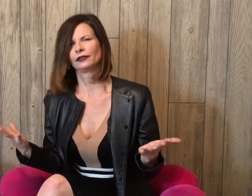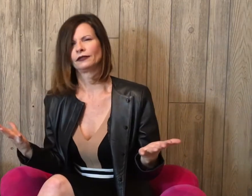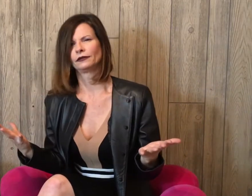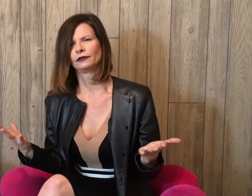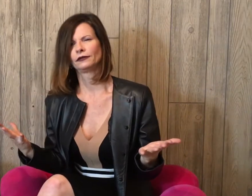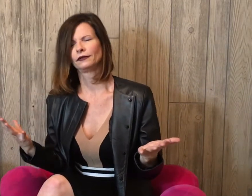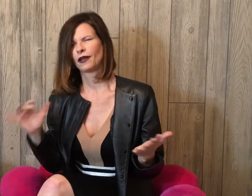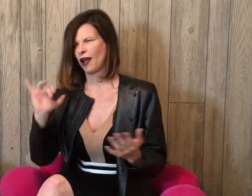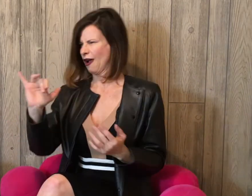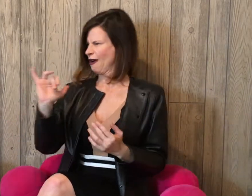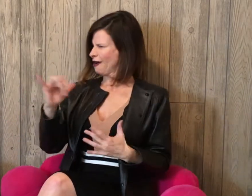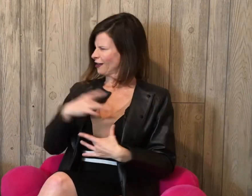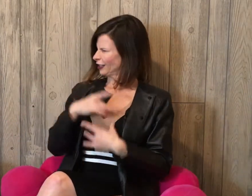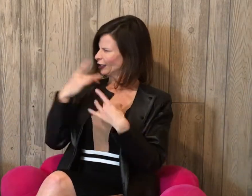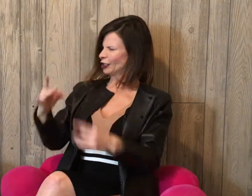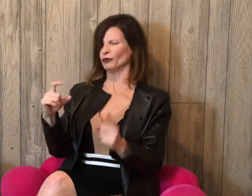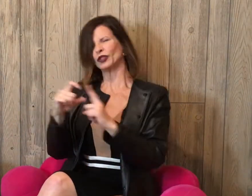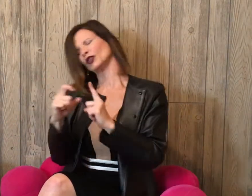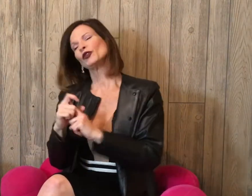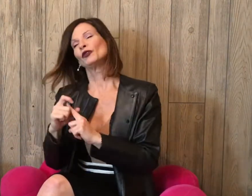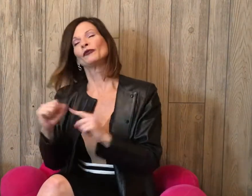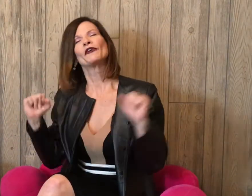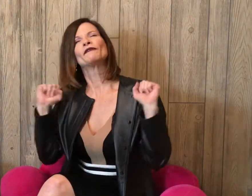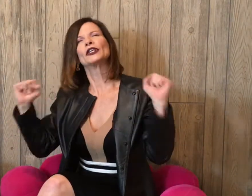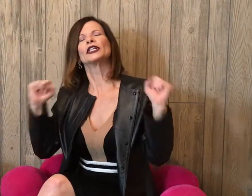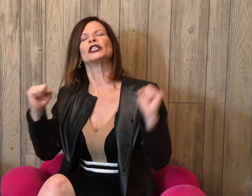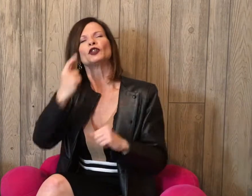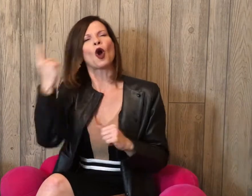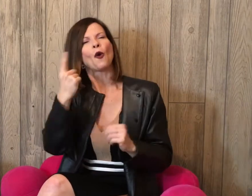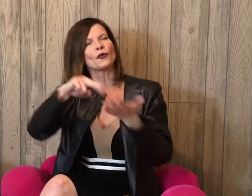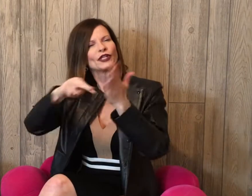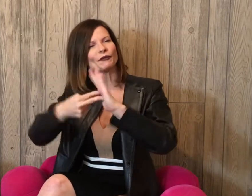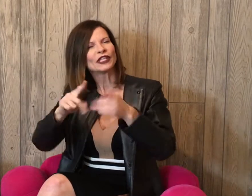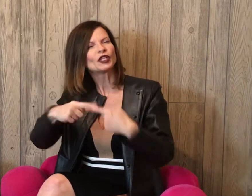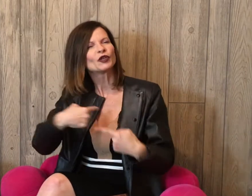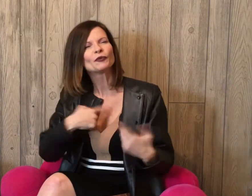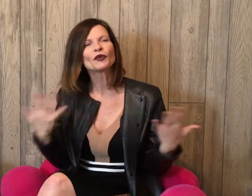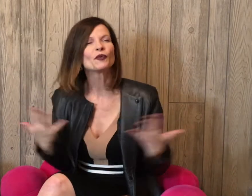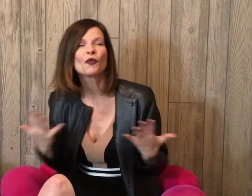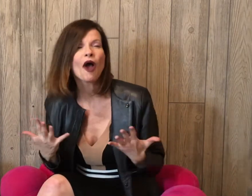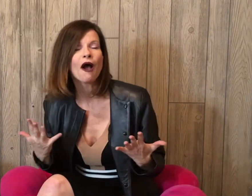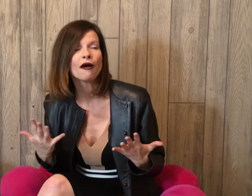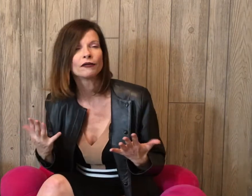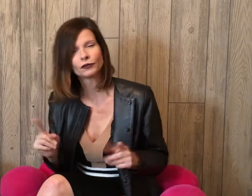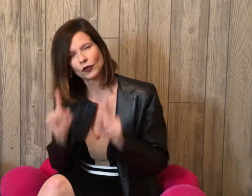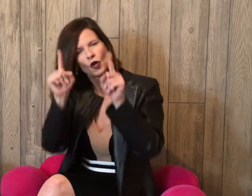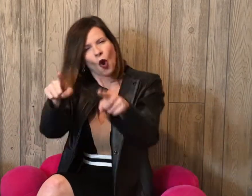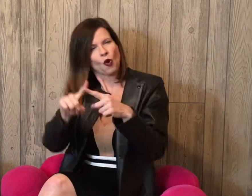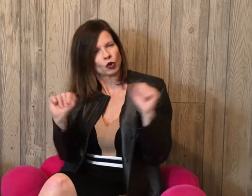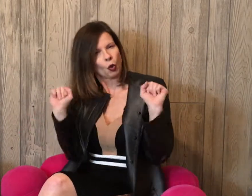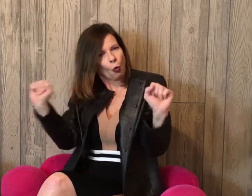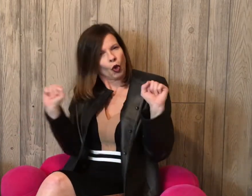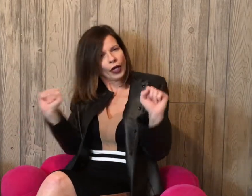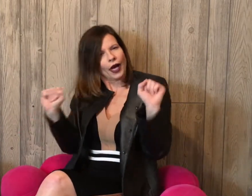all about? When I think of the word fitness, I think of going out for a workout, or at least to me